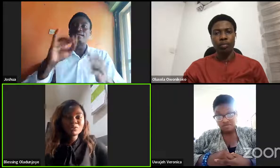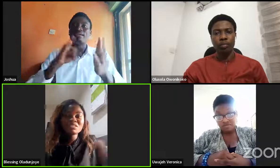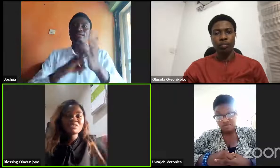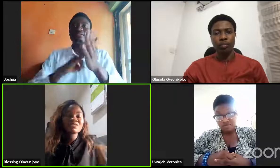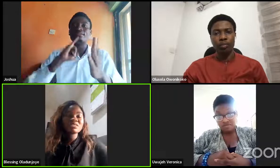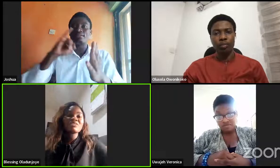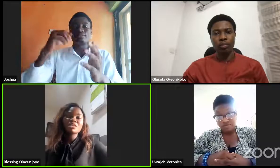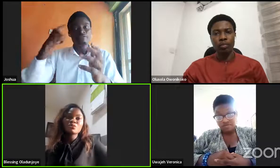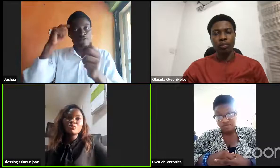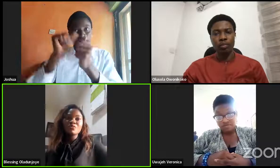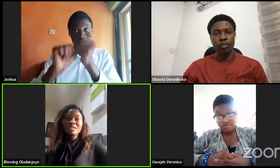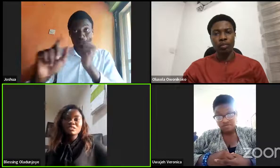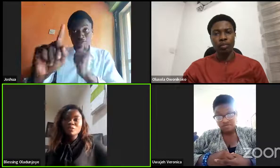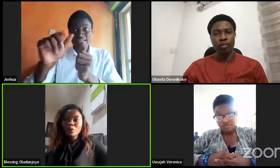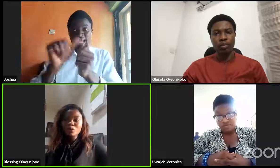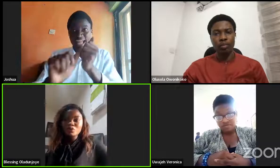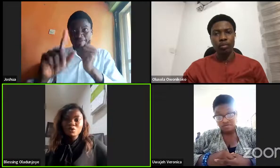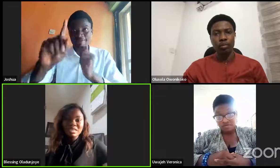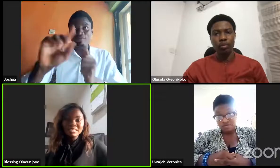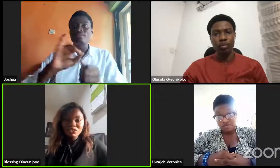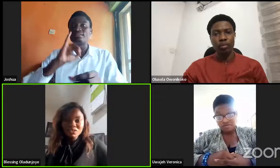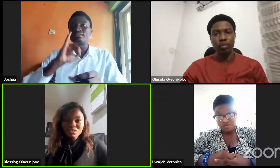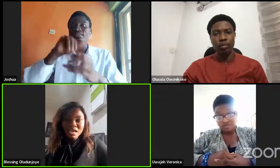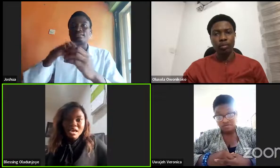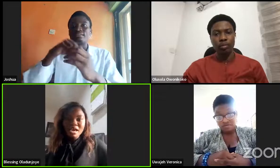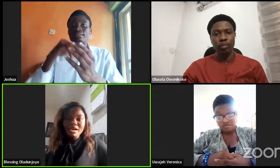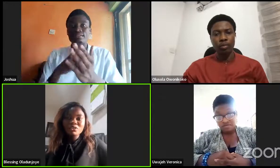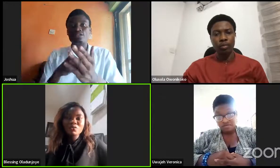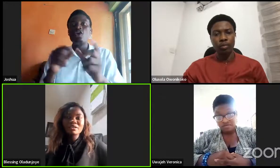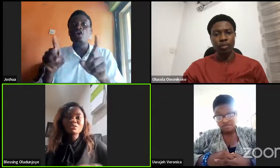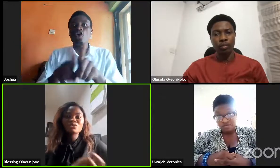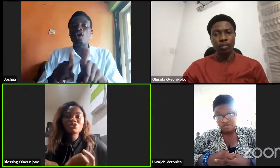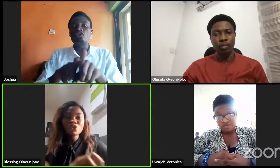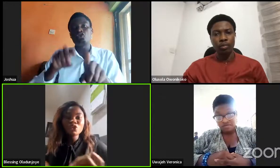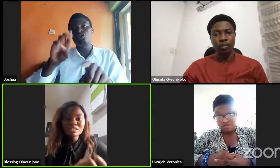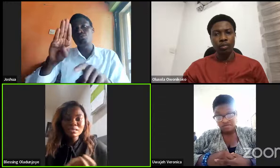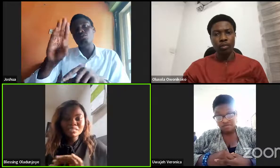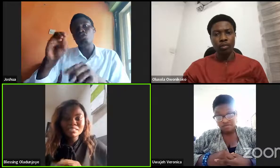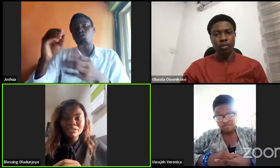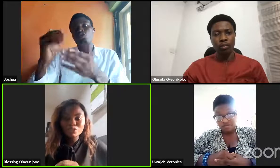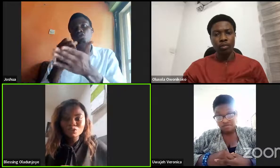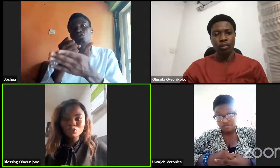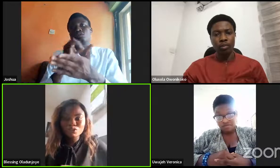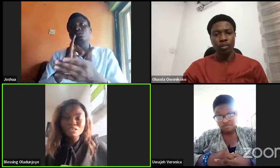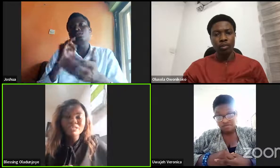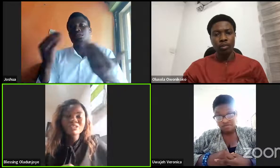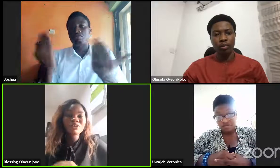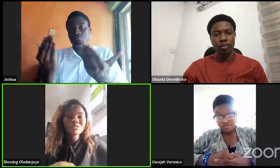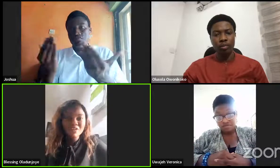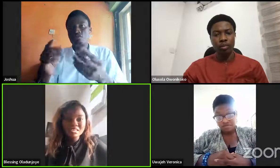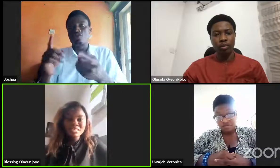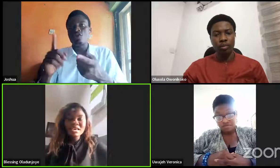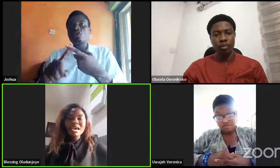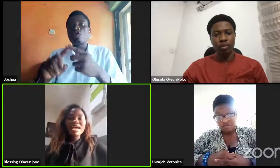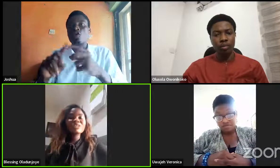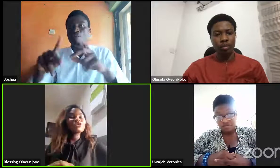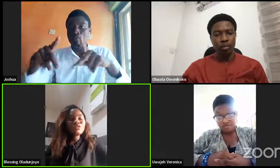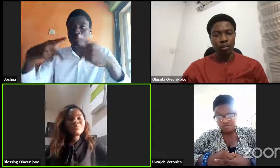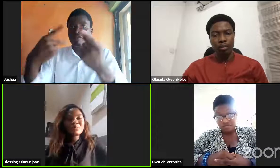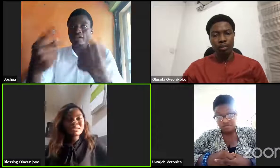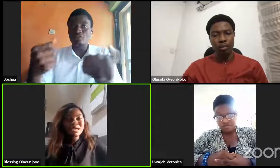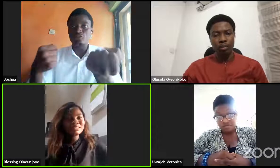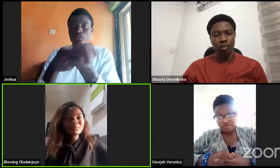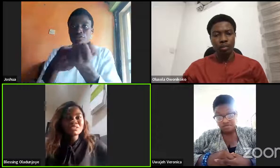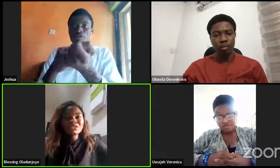that BUNI Service is available to provide support to organizations to ensure disability inclusion in all spheres. And